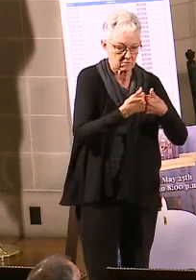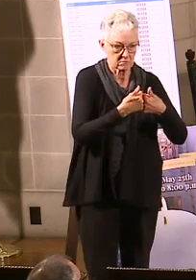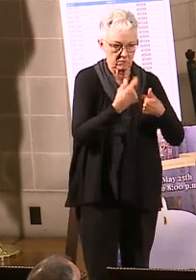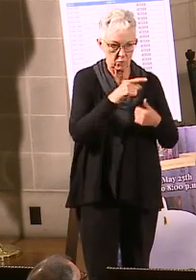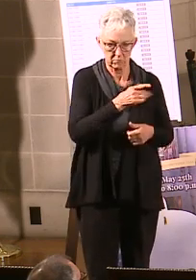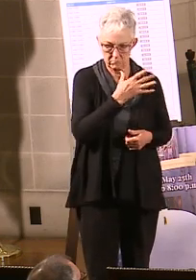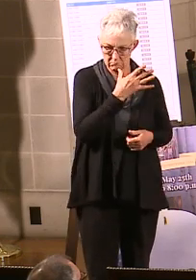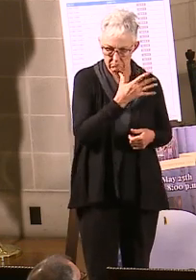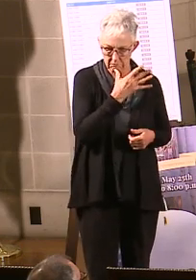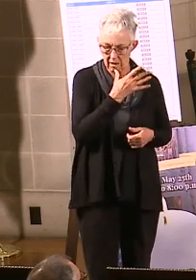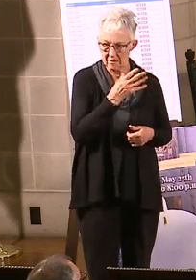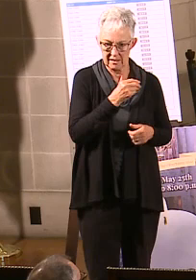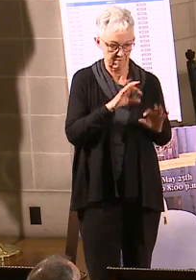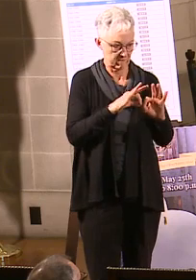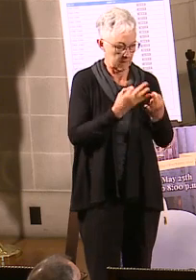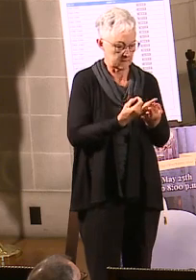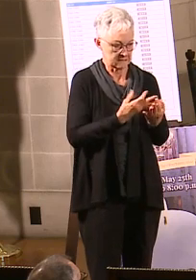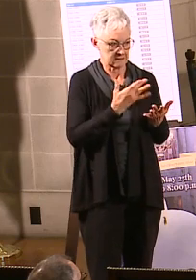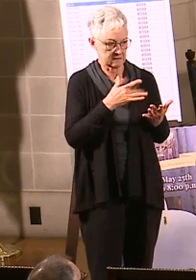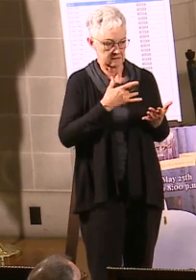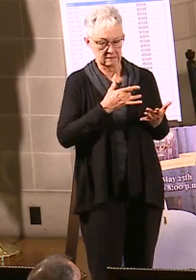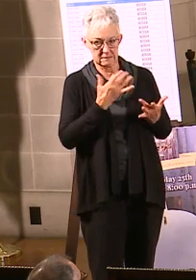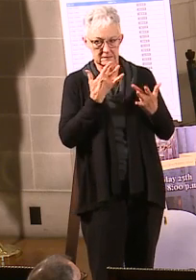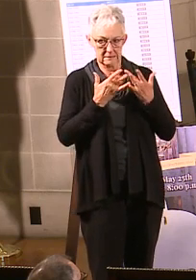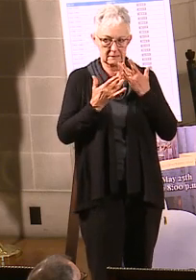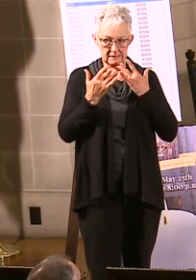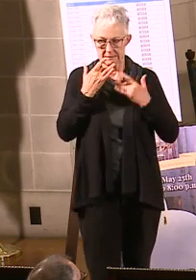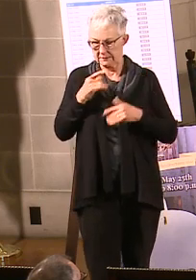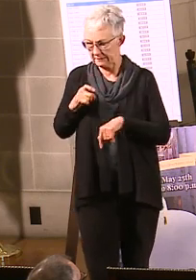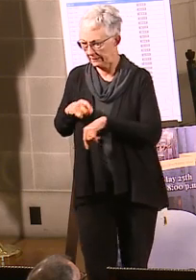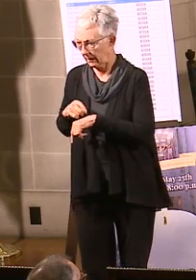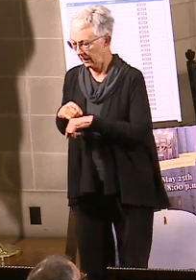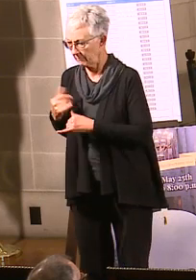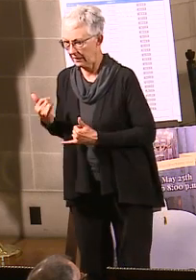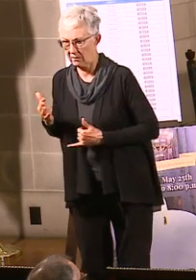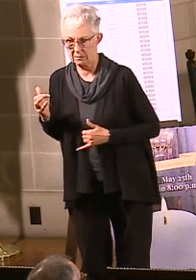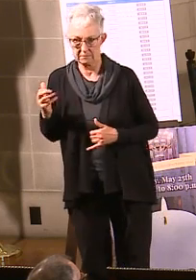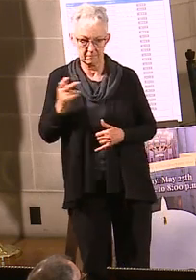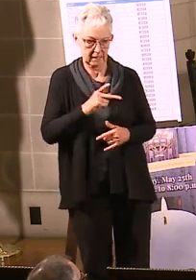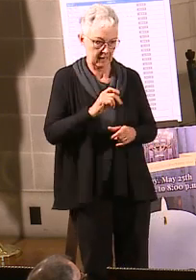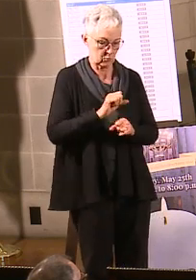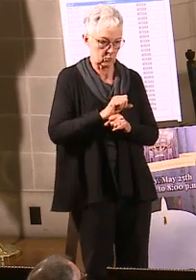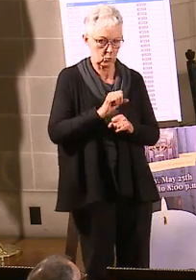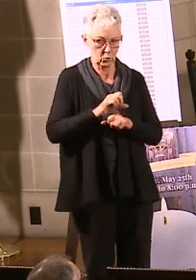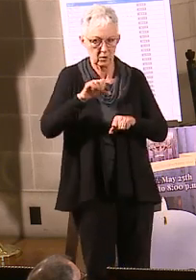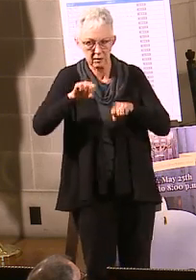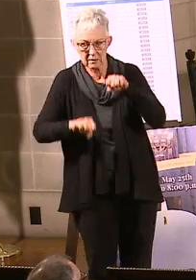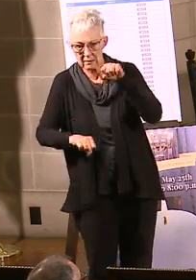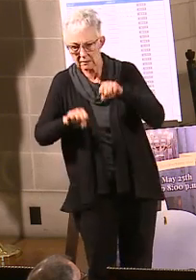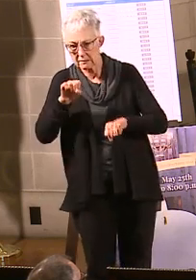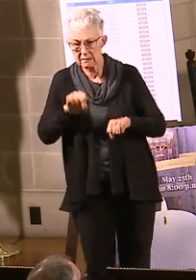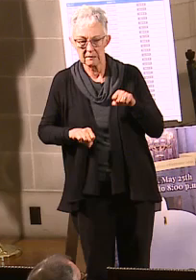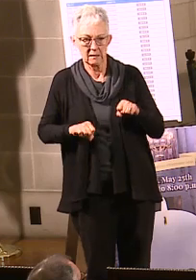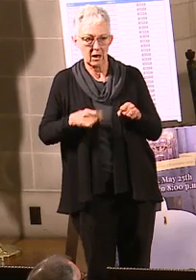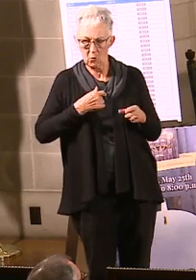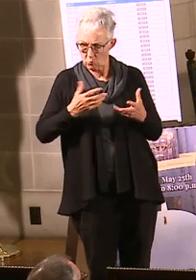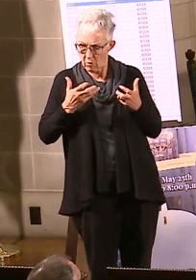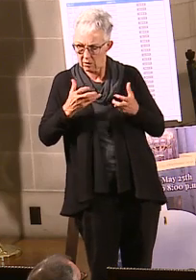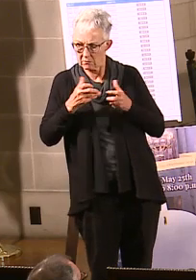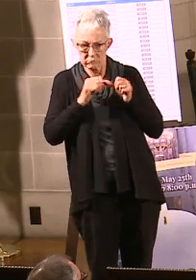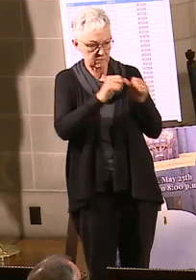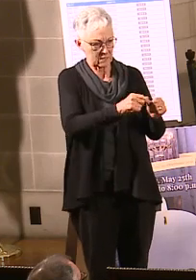particular, but families generally face as they contemplate their return to work and continuing their career as their families